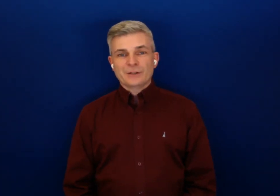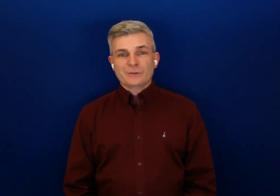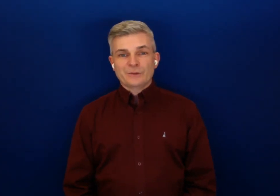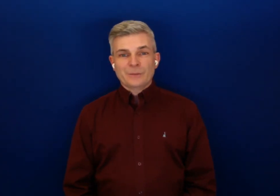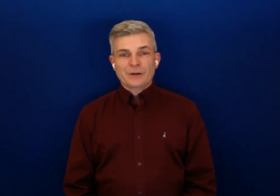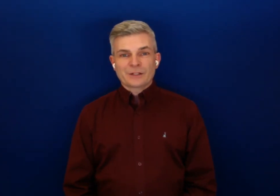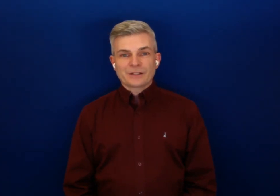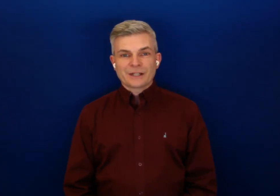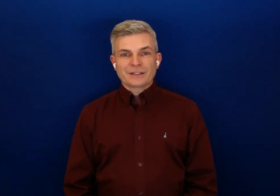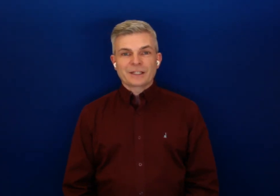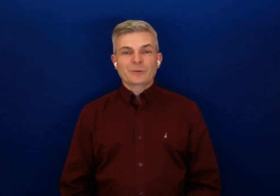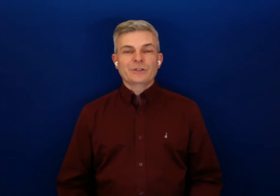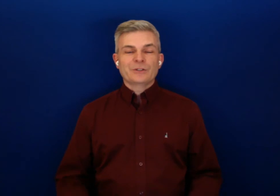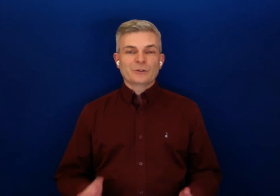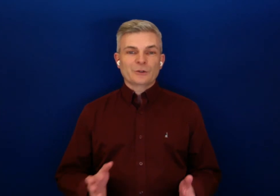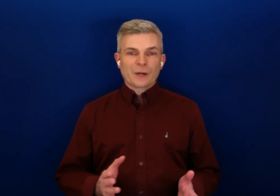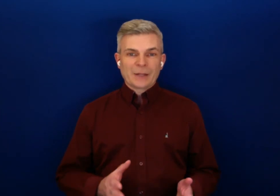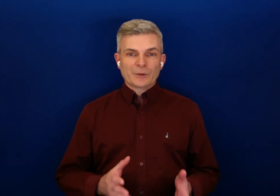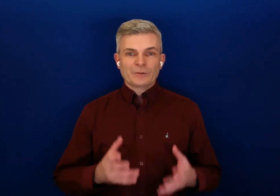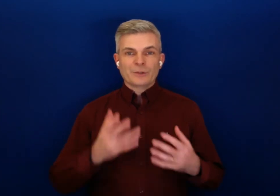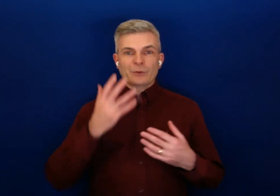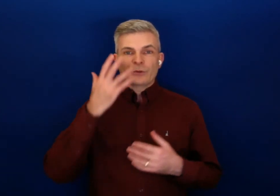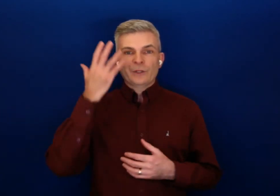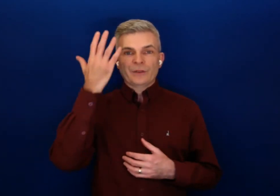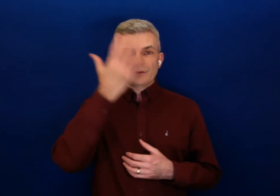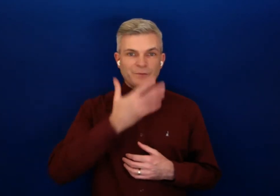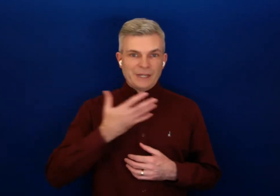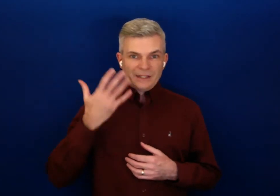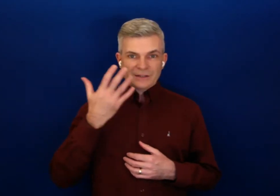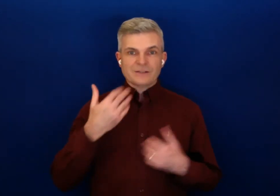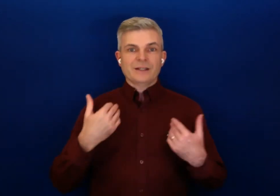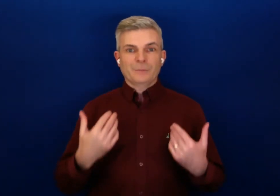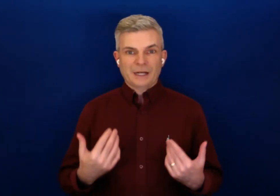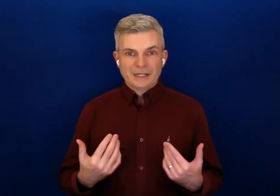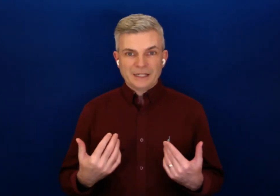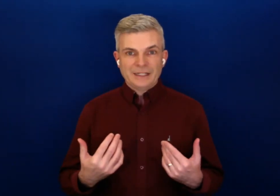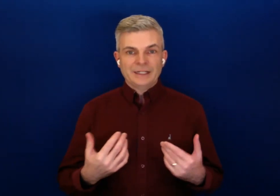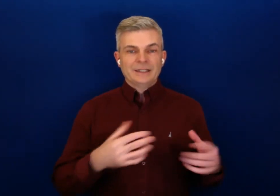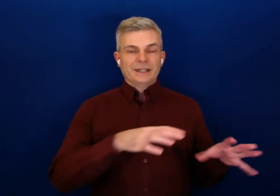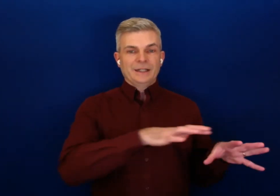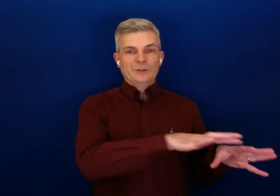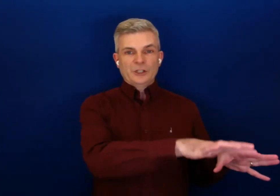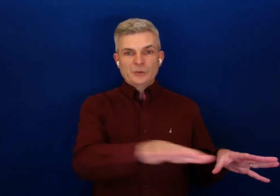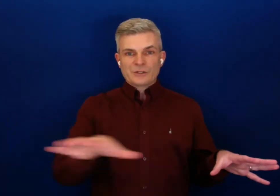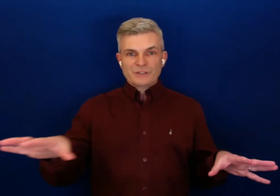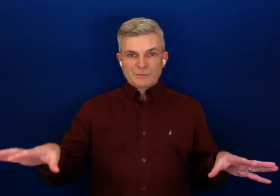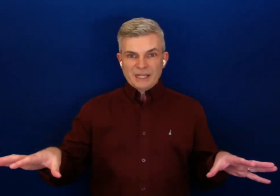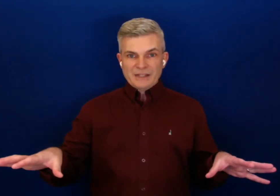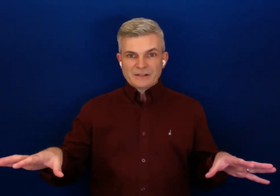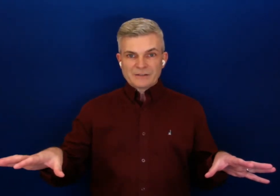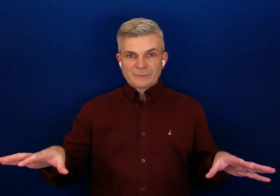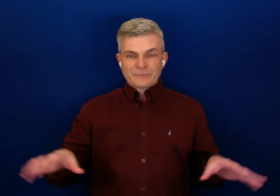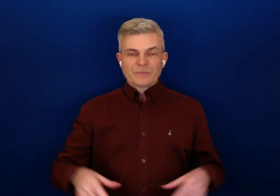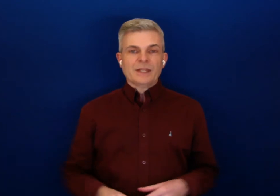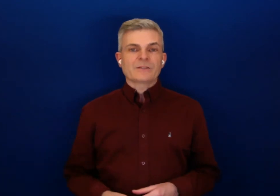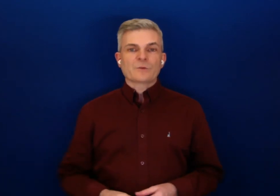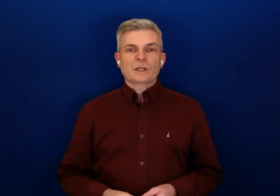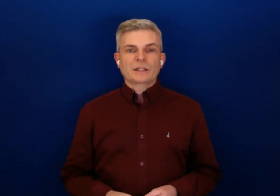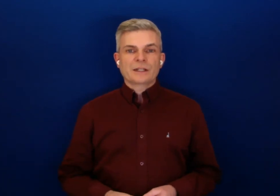of American Sign Language grammar, both with the face and body and use of space, as well